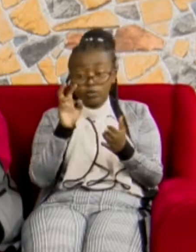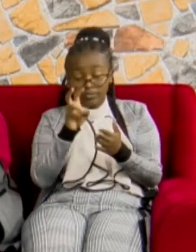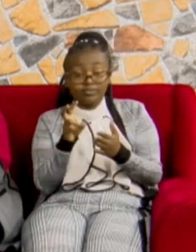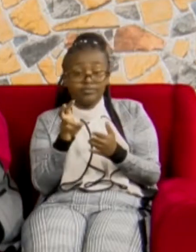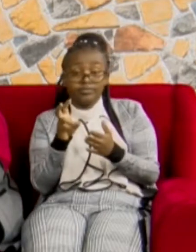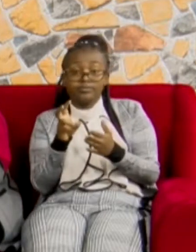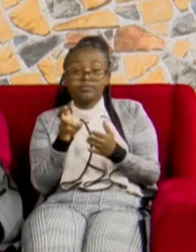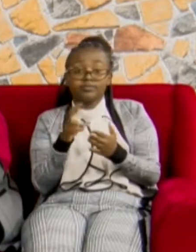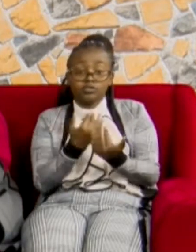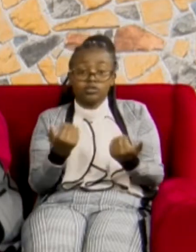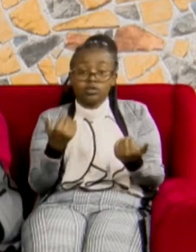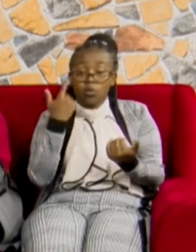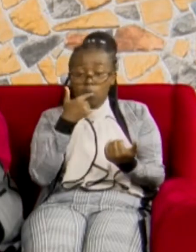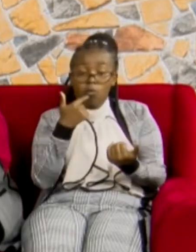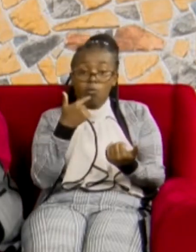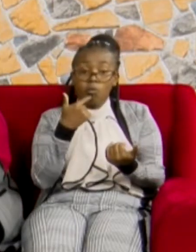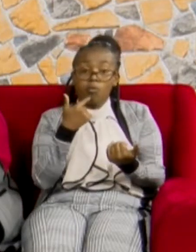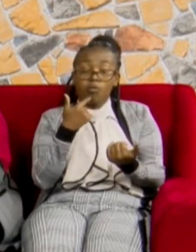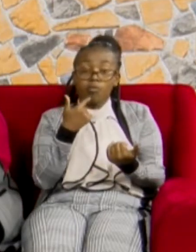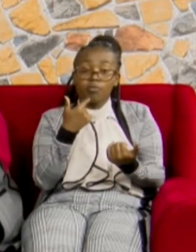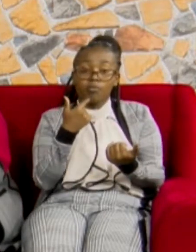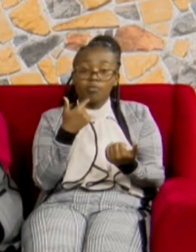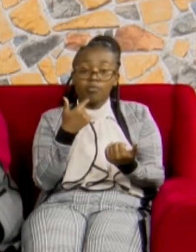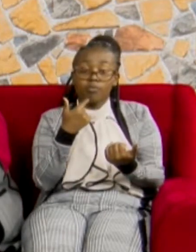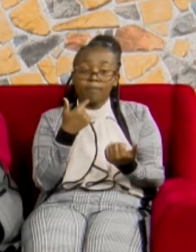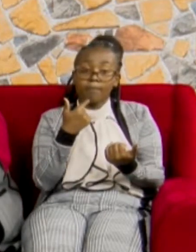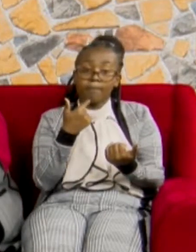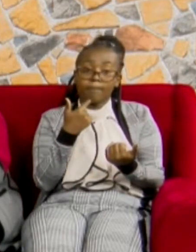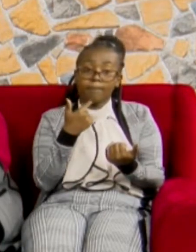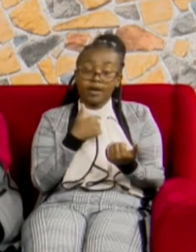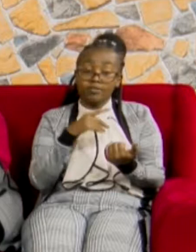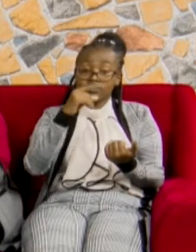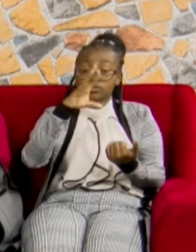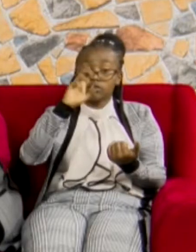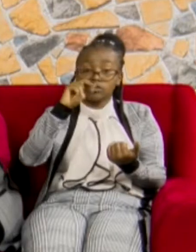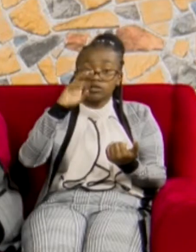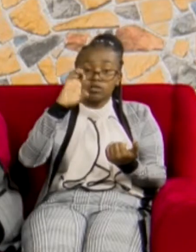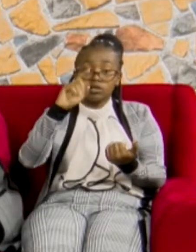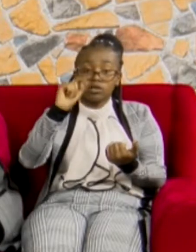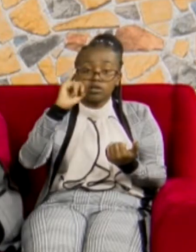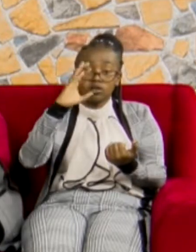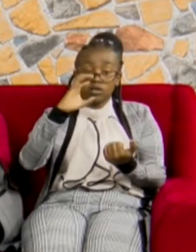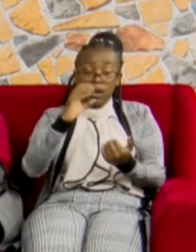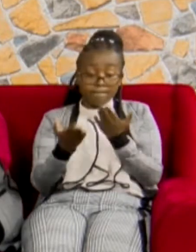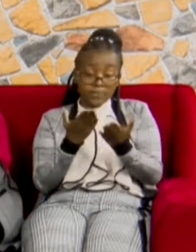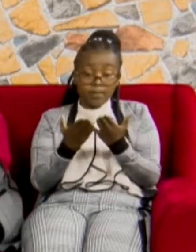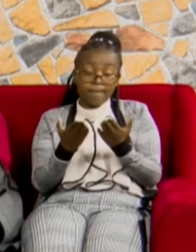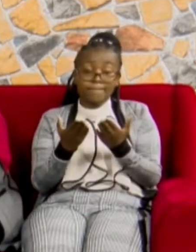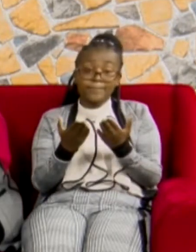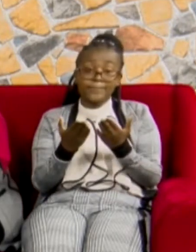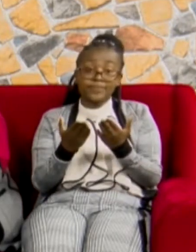that children who have and we think it's genetic, it's something in the receptors